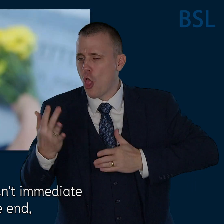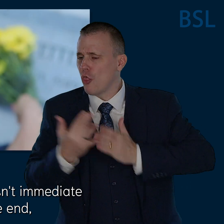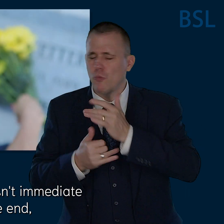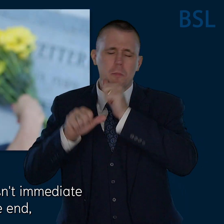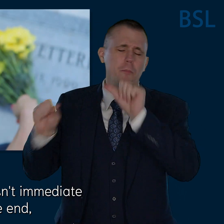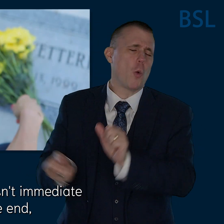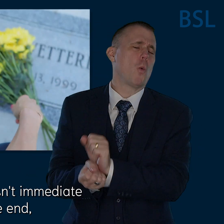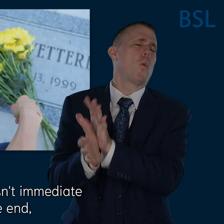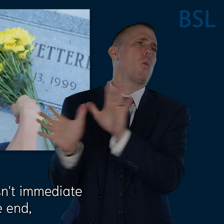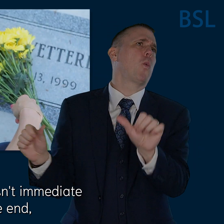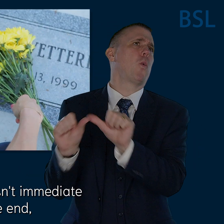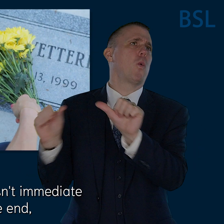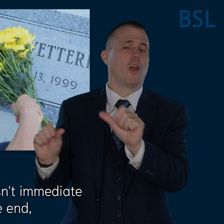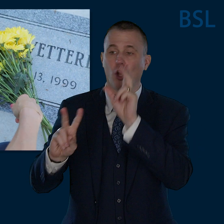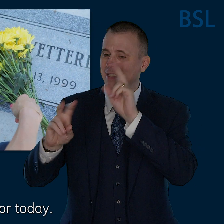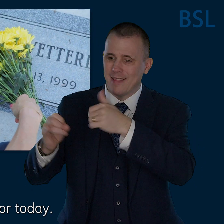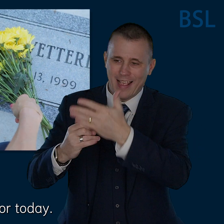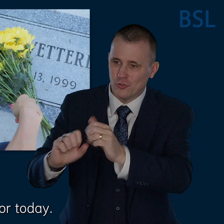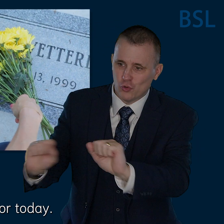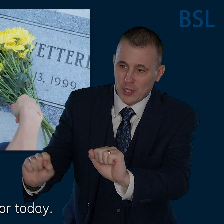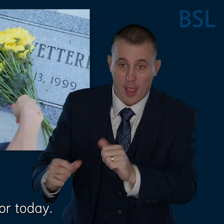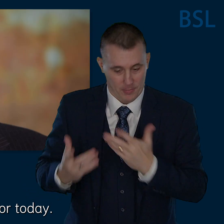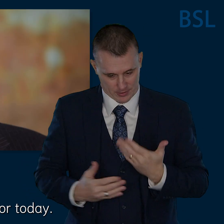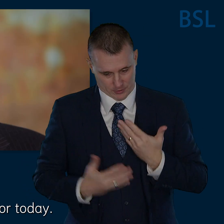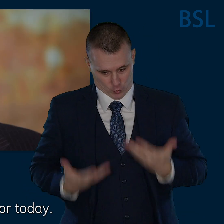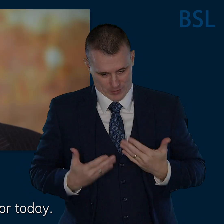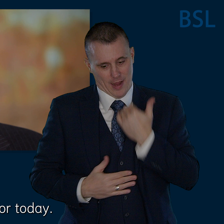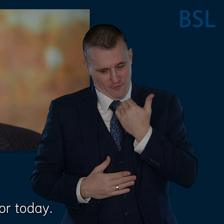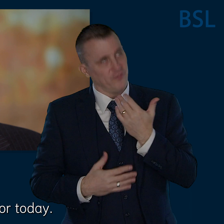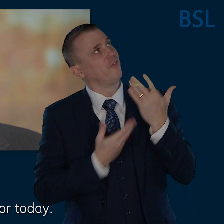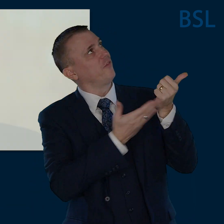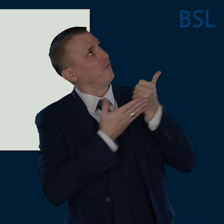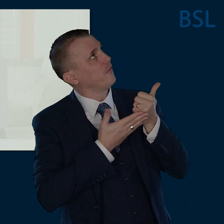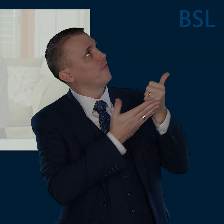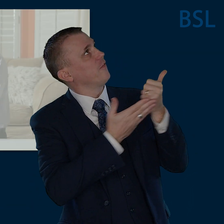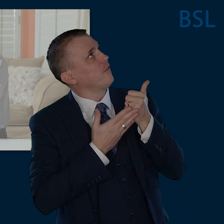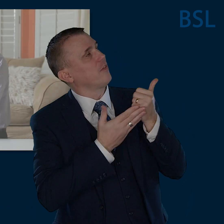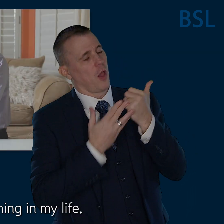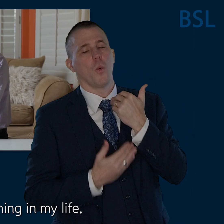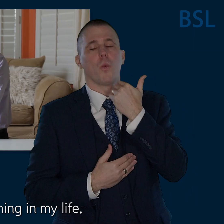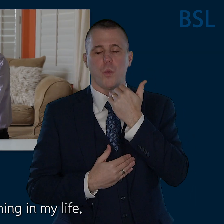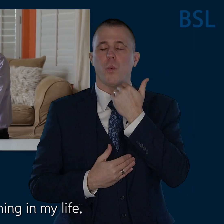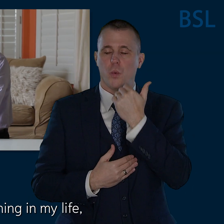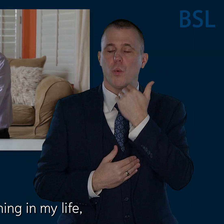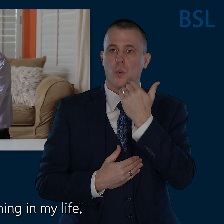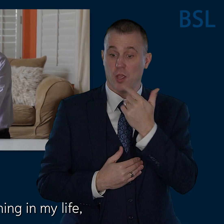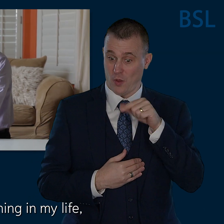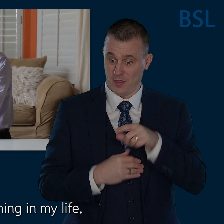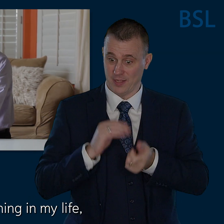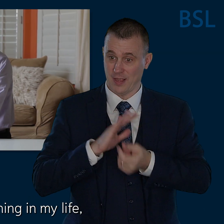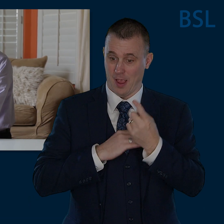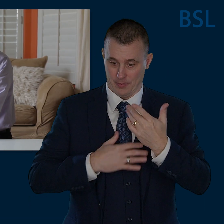isn't immediate and you may not see the end, still you've got enough for today. When this began